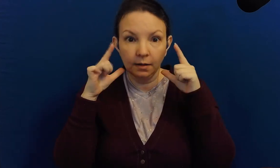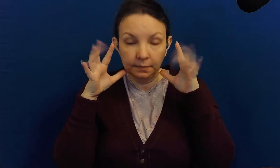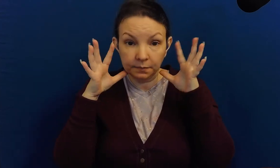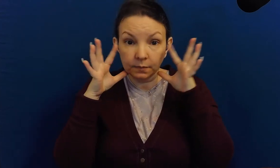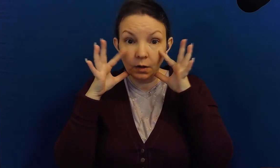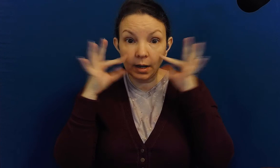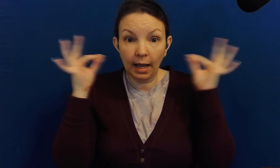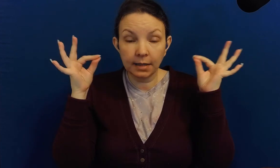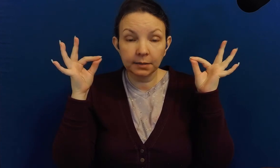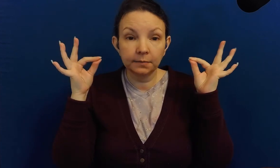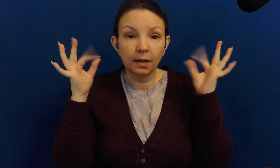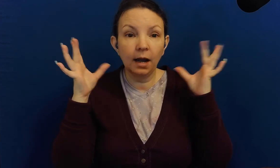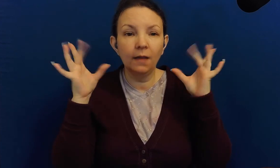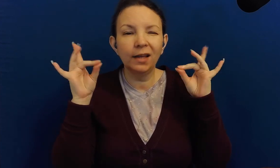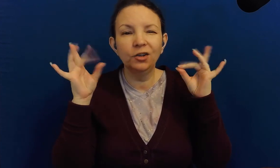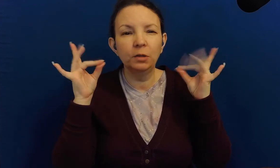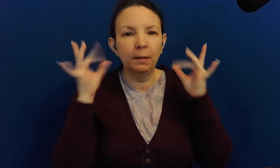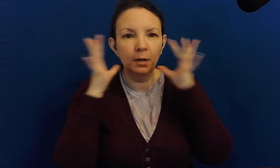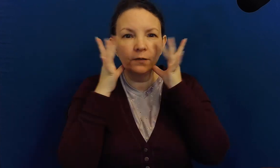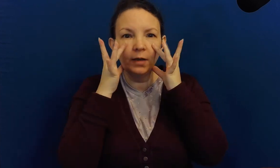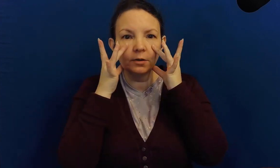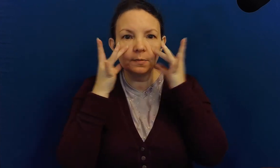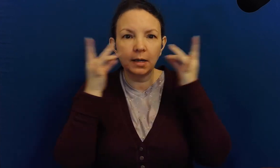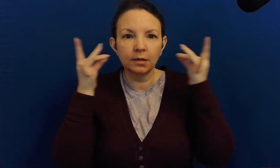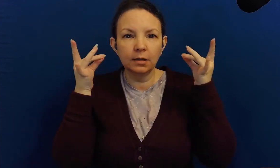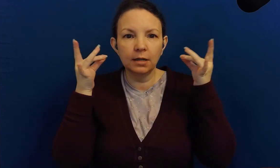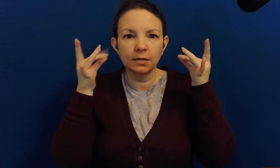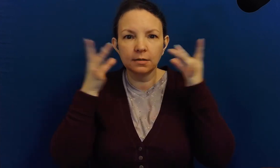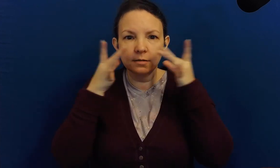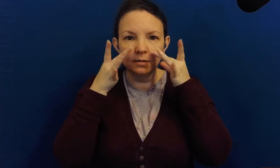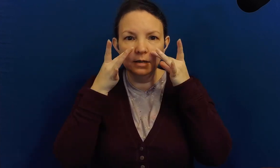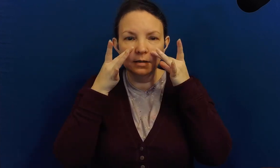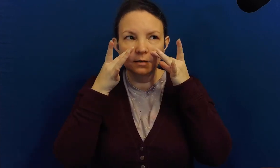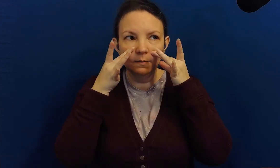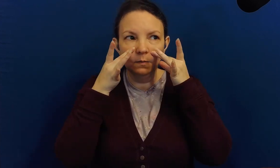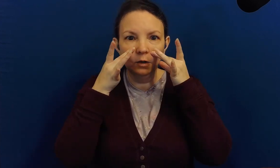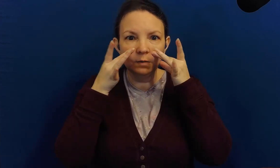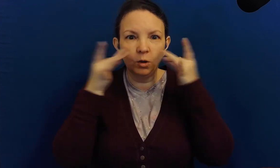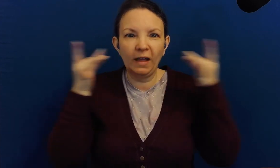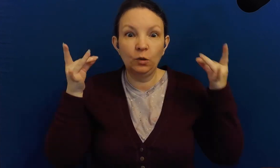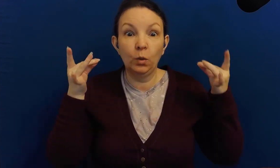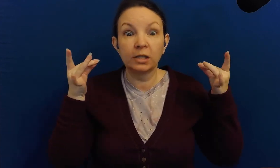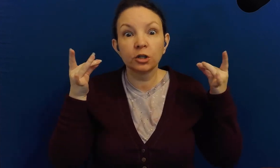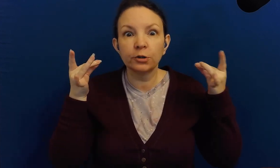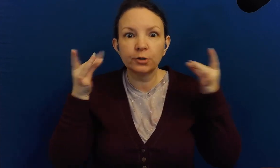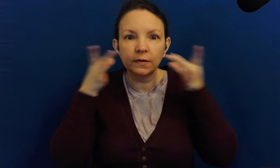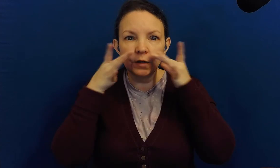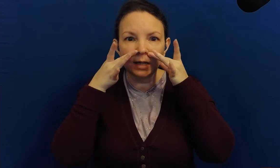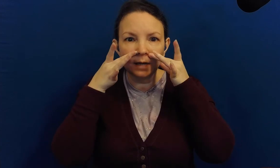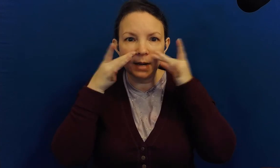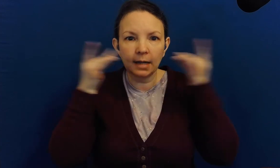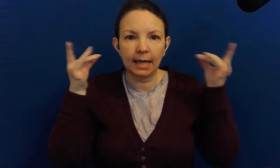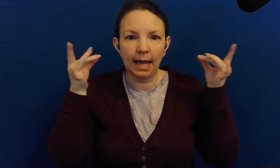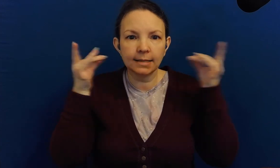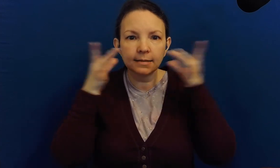or cats. I like using my middle fingers because it looks more like whiskers if you think about it. Cats, the